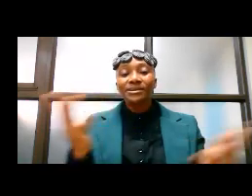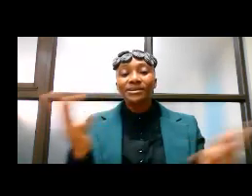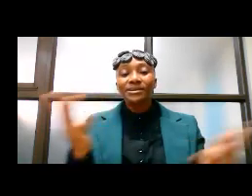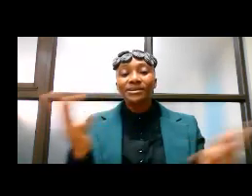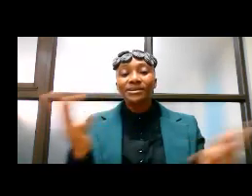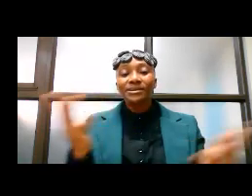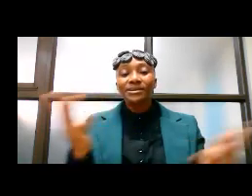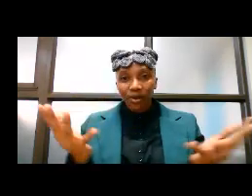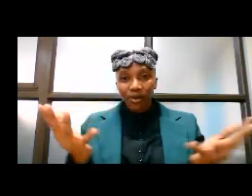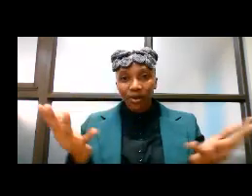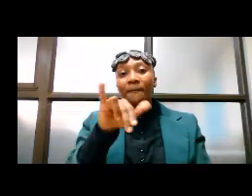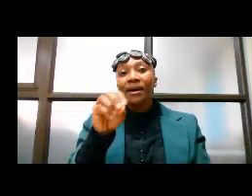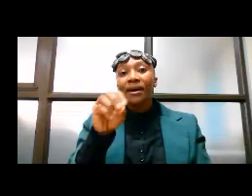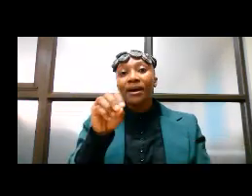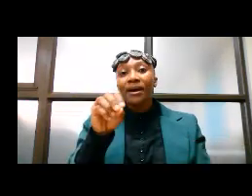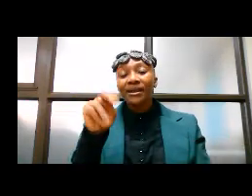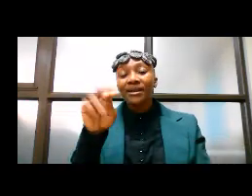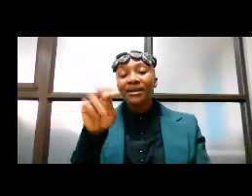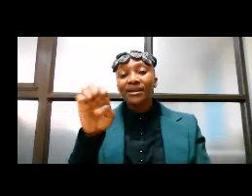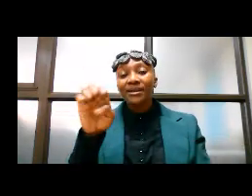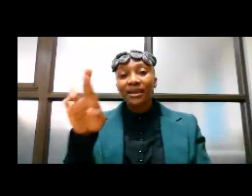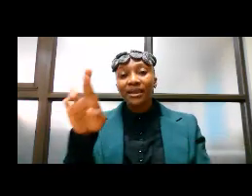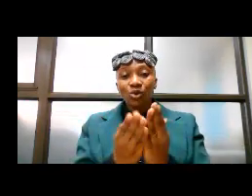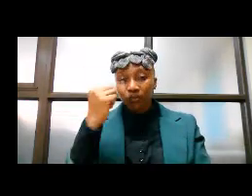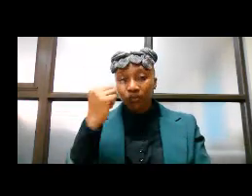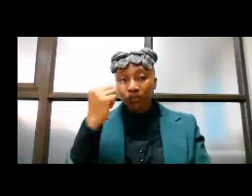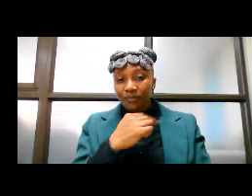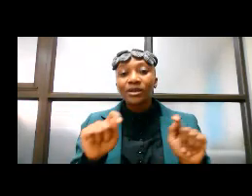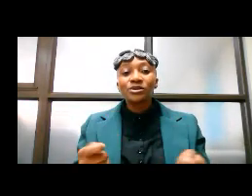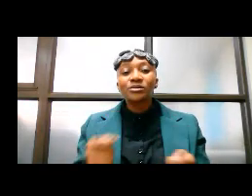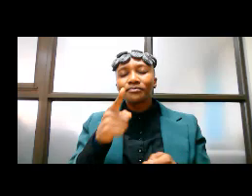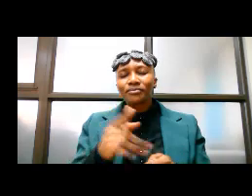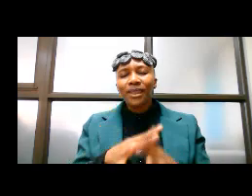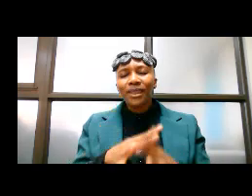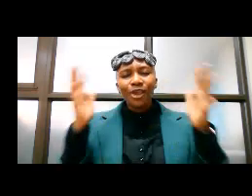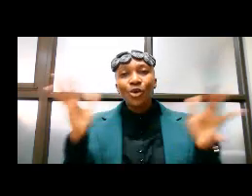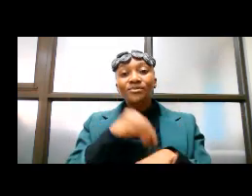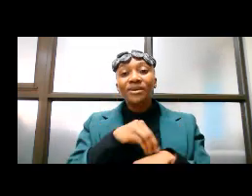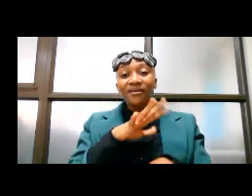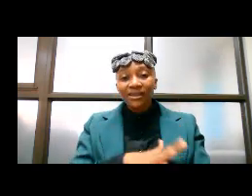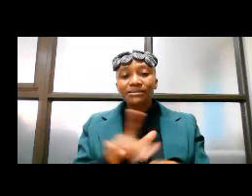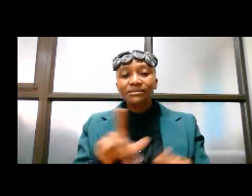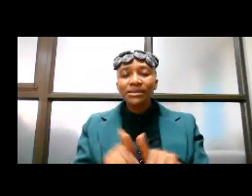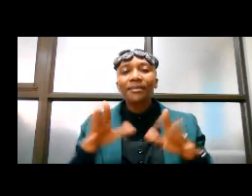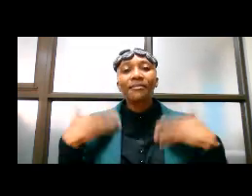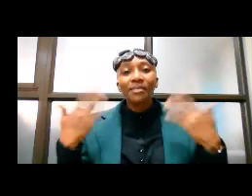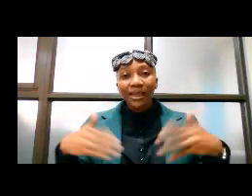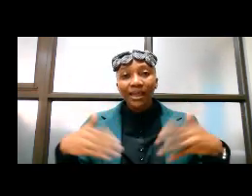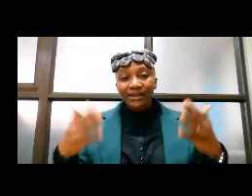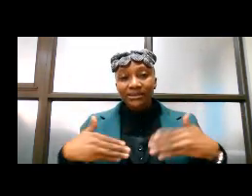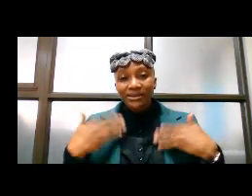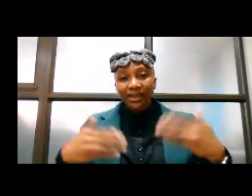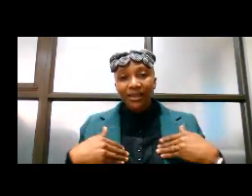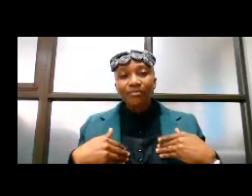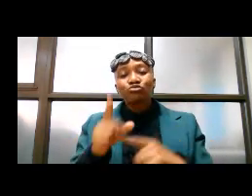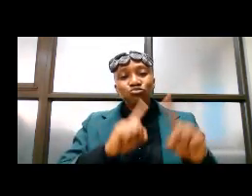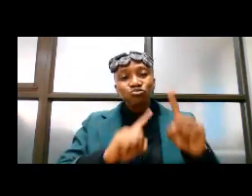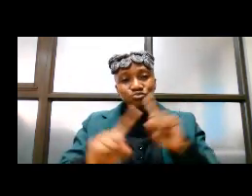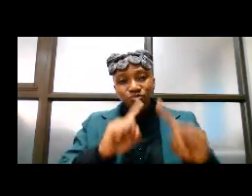Visitor. And it is a huge privilege and pleasure to talk to you this morning about my